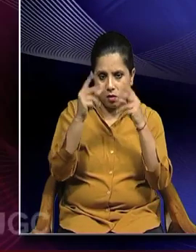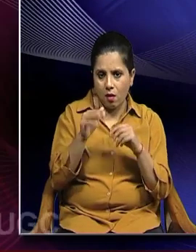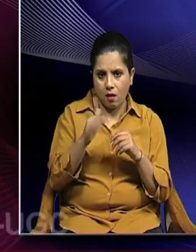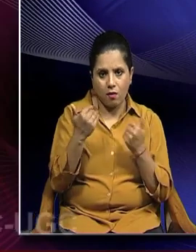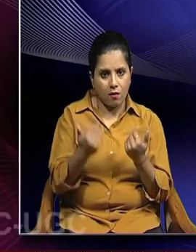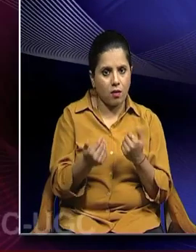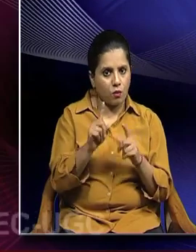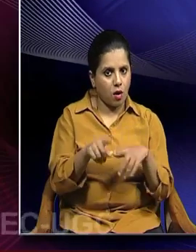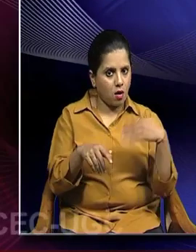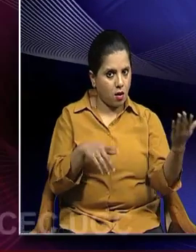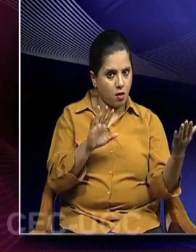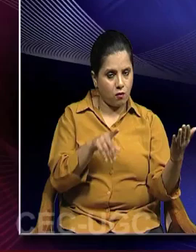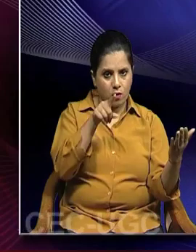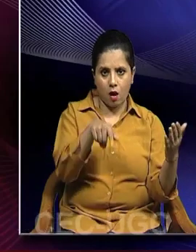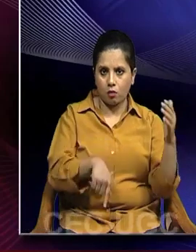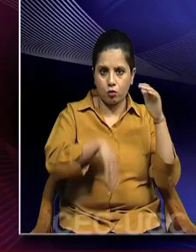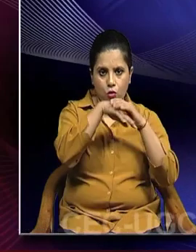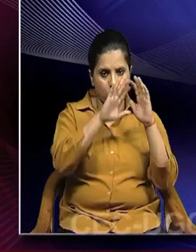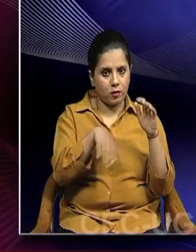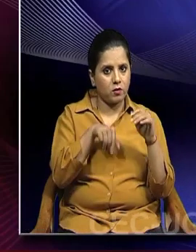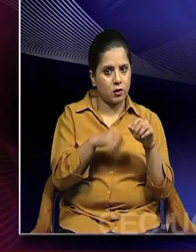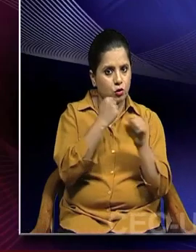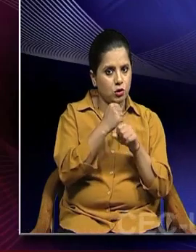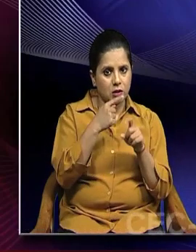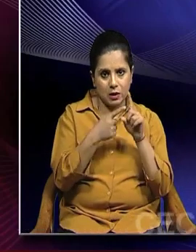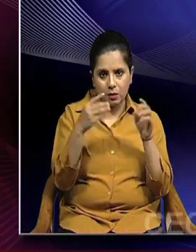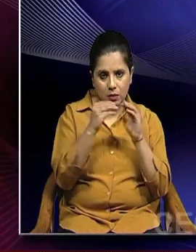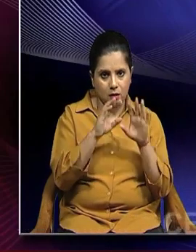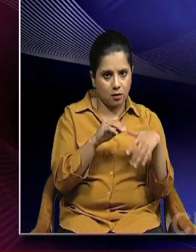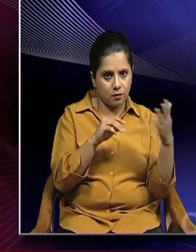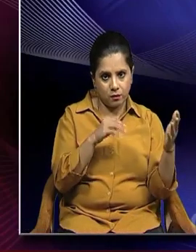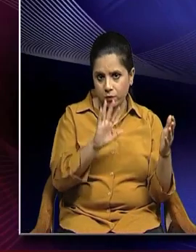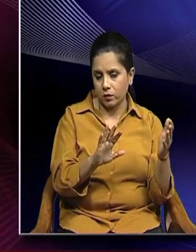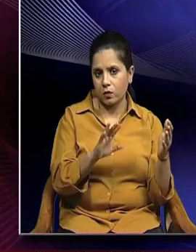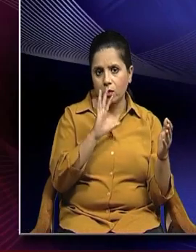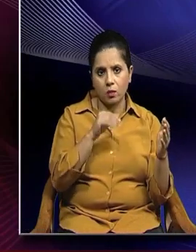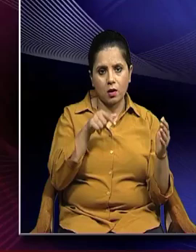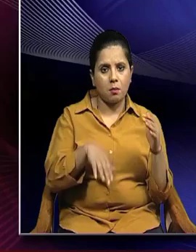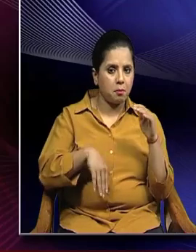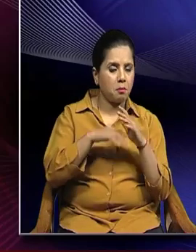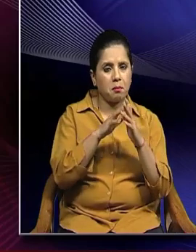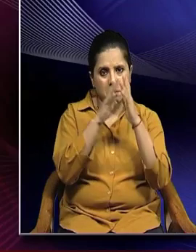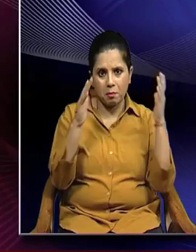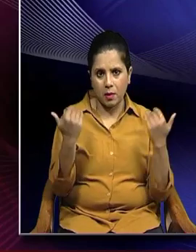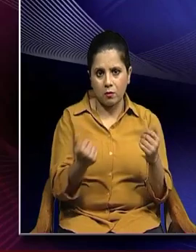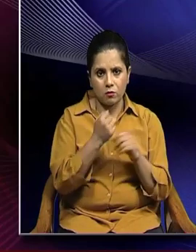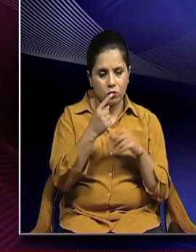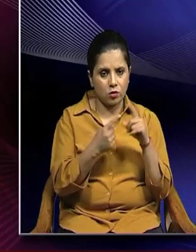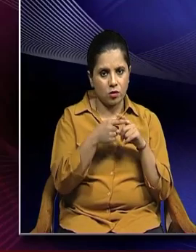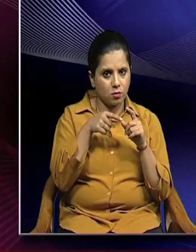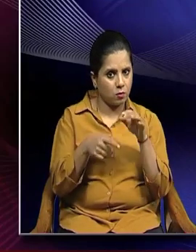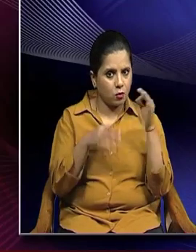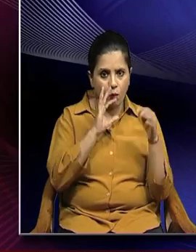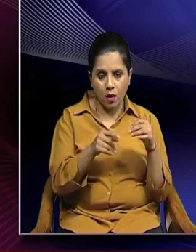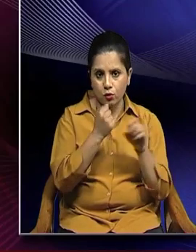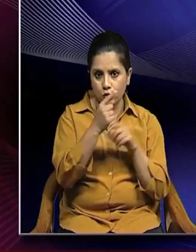on one hand you are having highest GDP, that is per capita income, or the biggest size of GDP, but your per capita